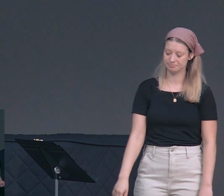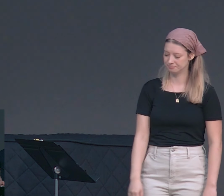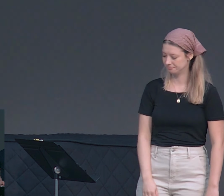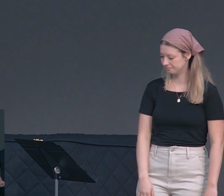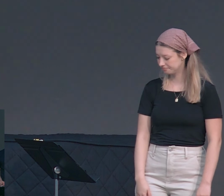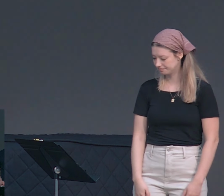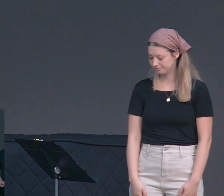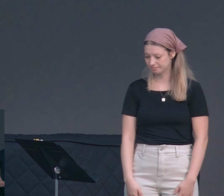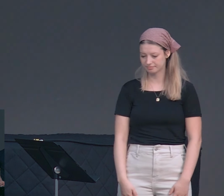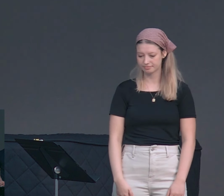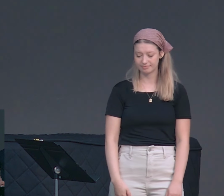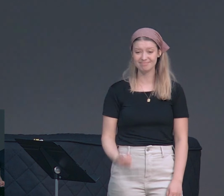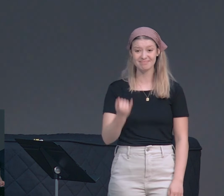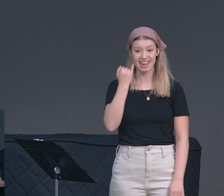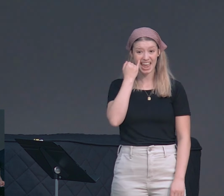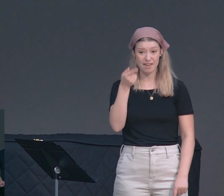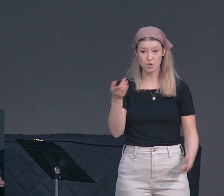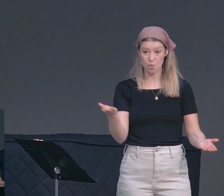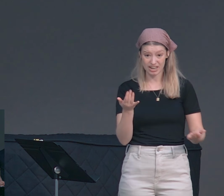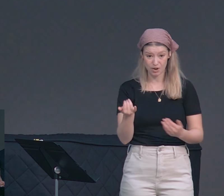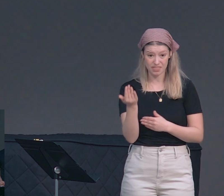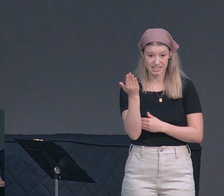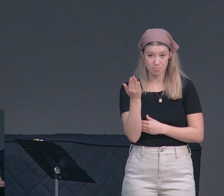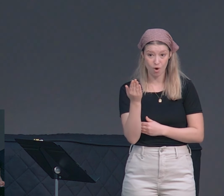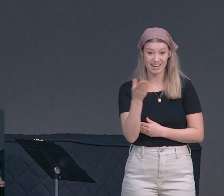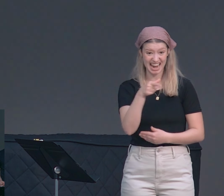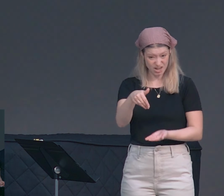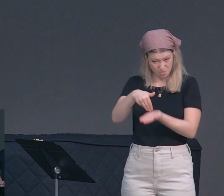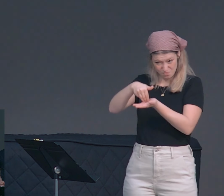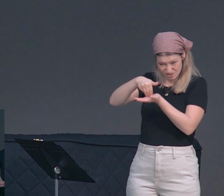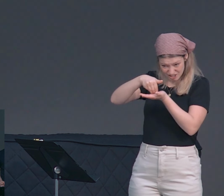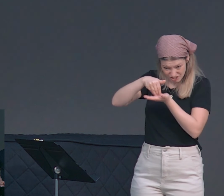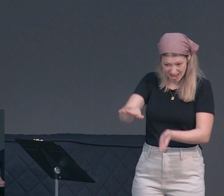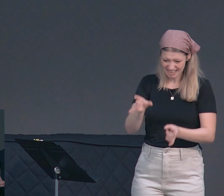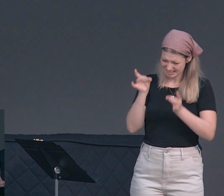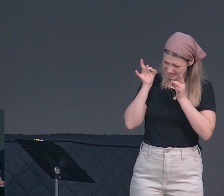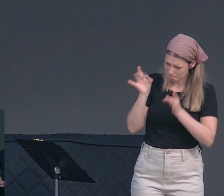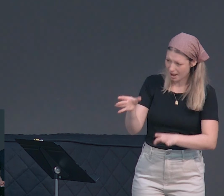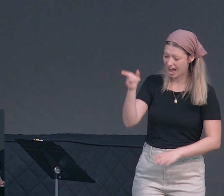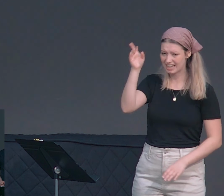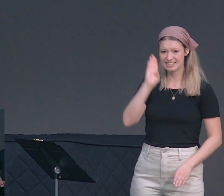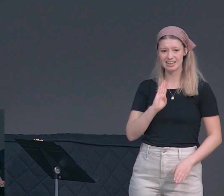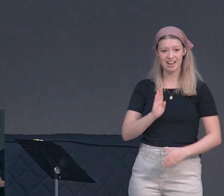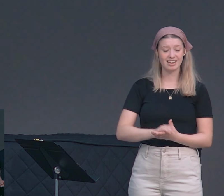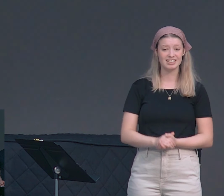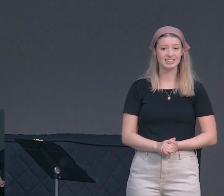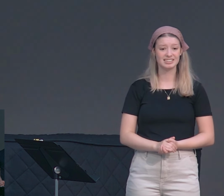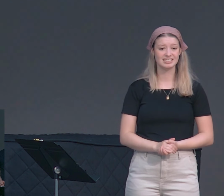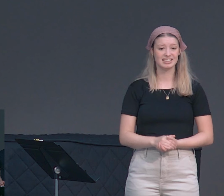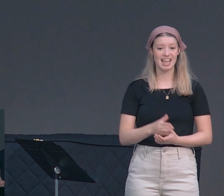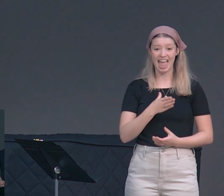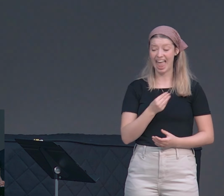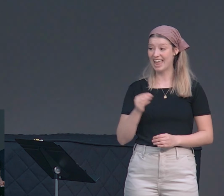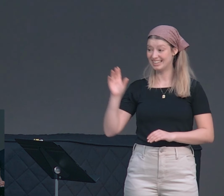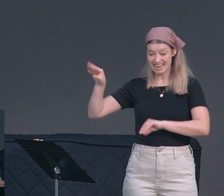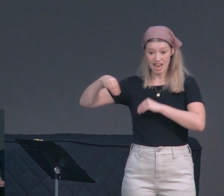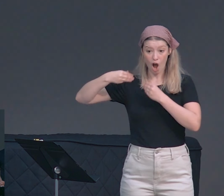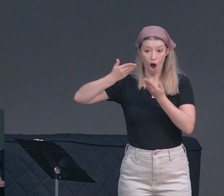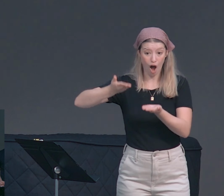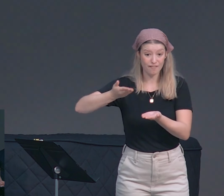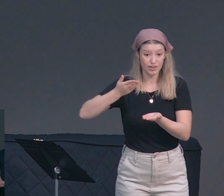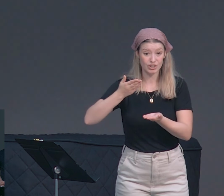And if you're here this morning as one who has rejected and despised God and his gift of eternal life